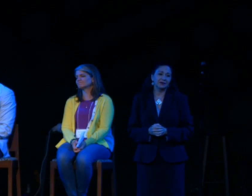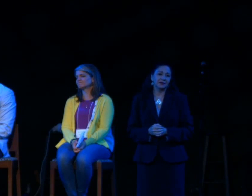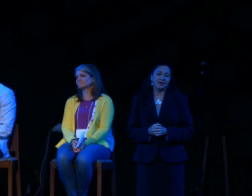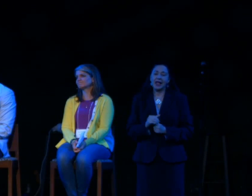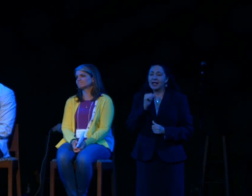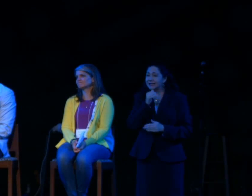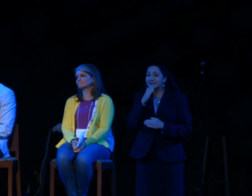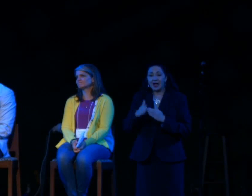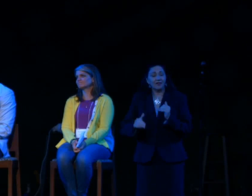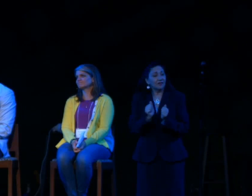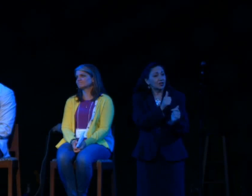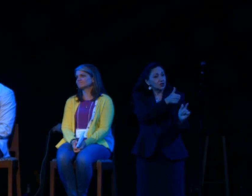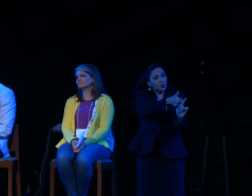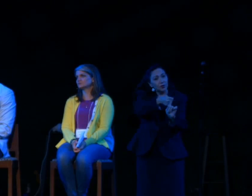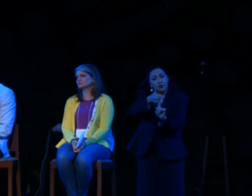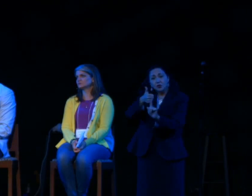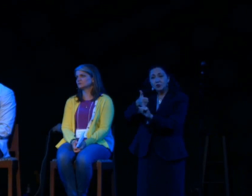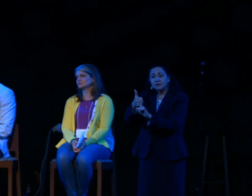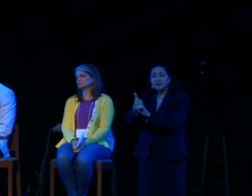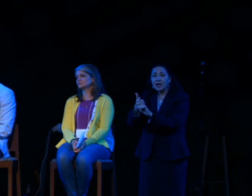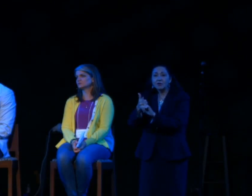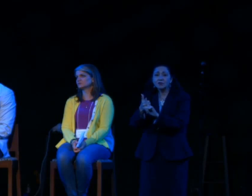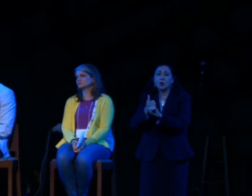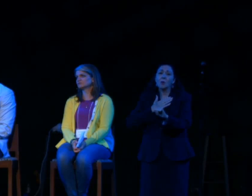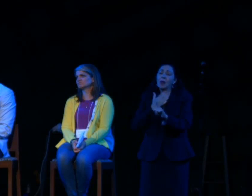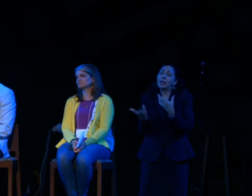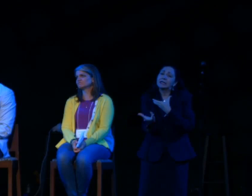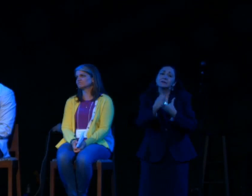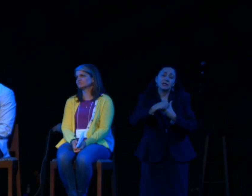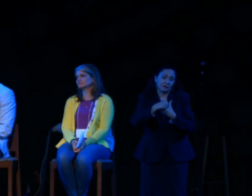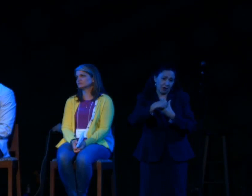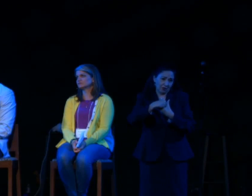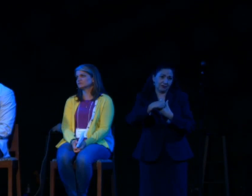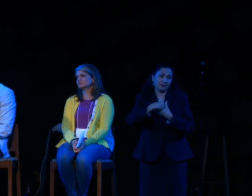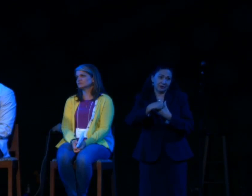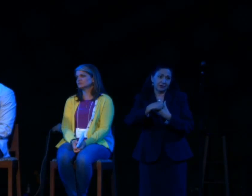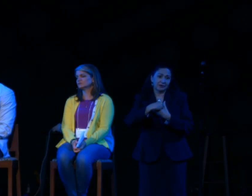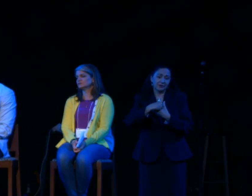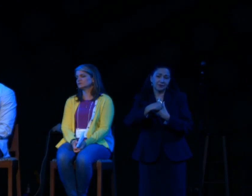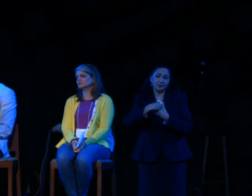not done with you yet. Please be involved in this way.